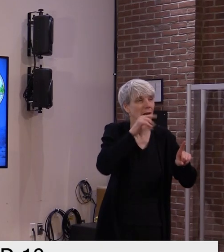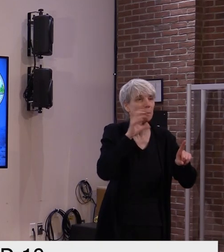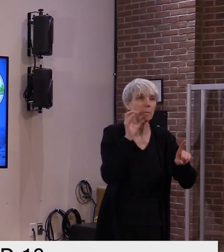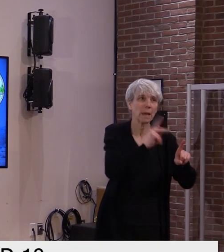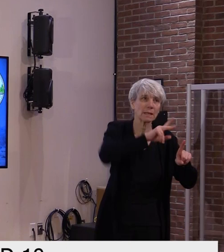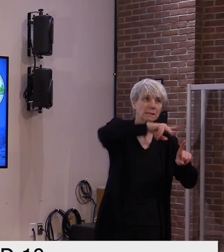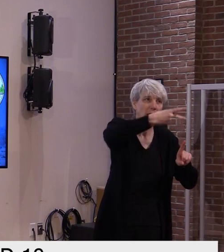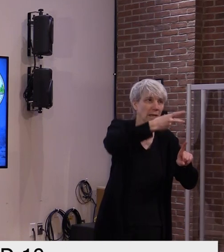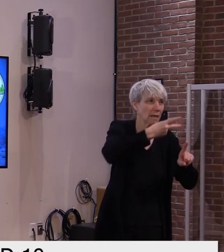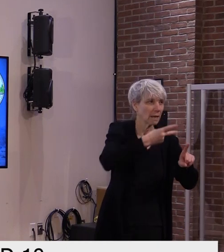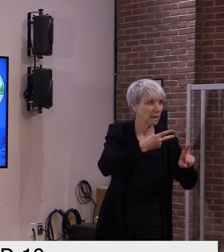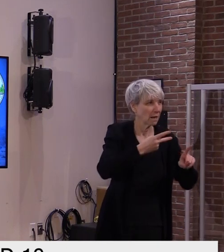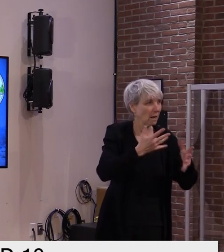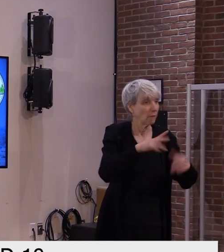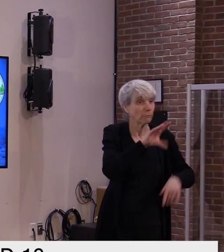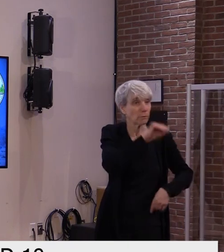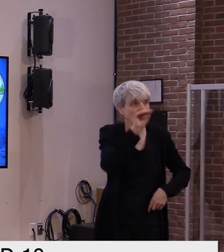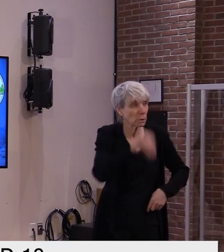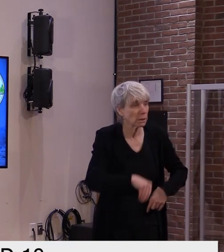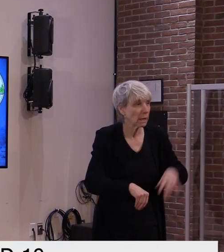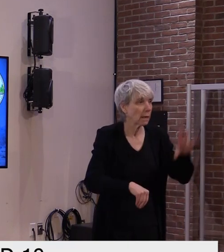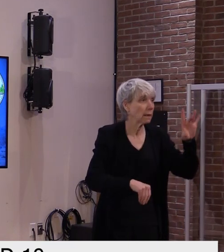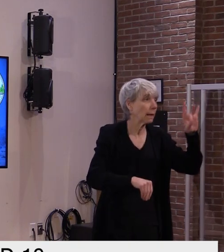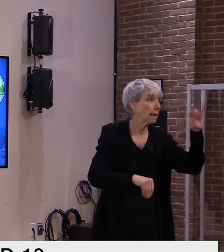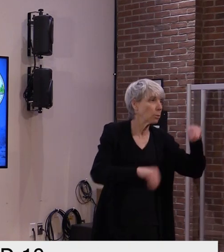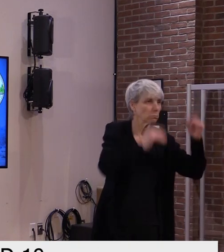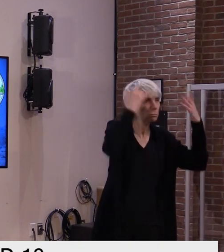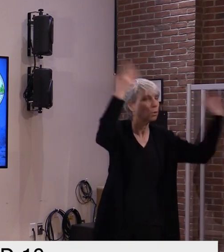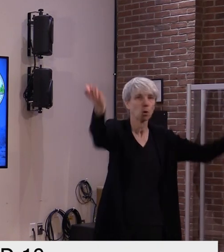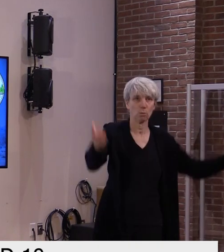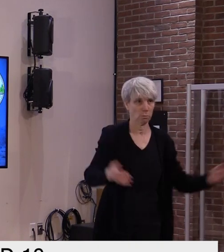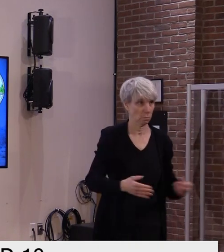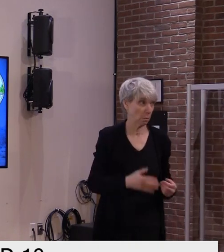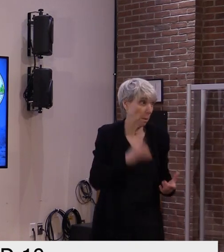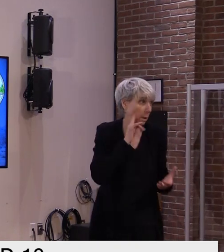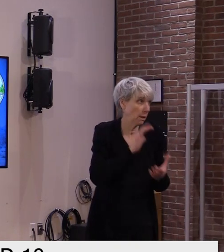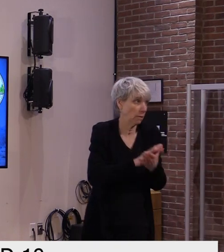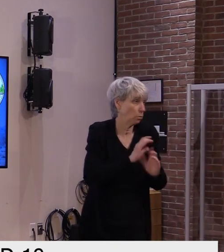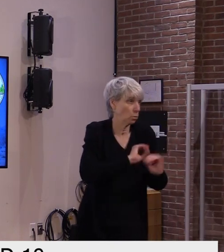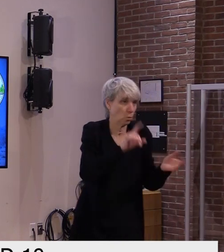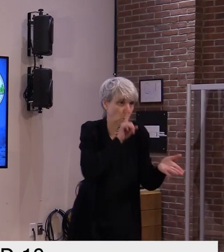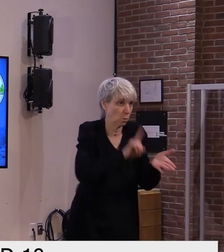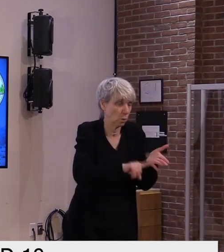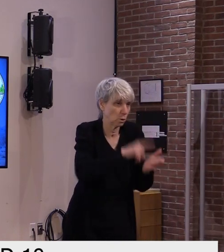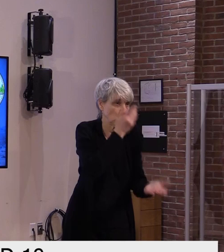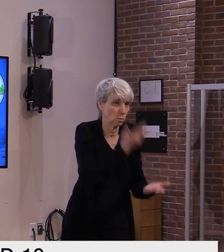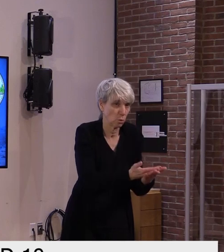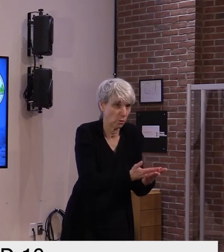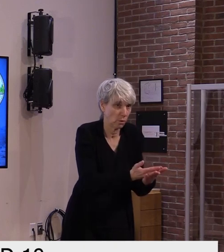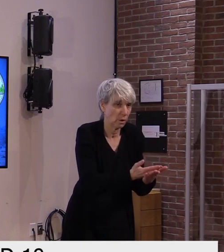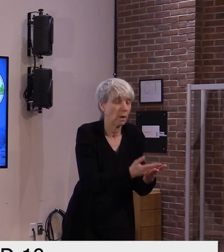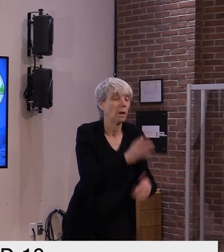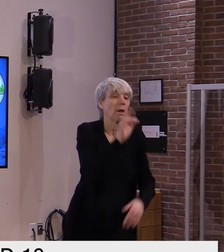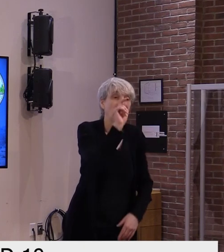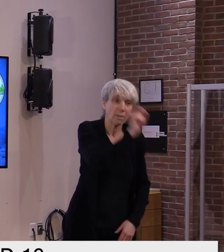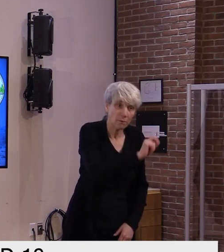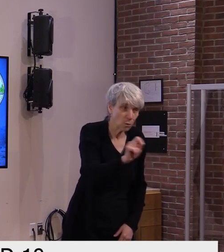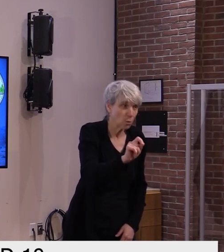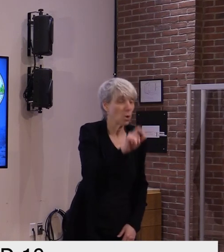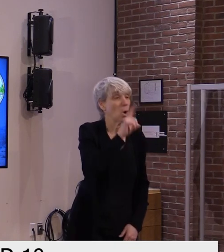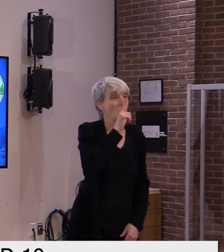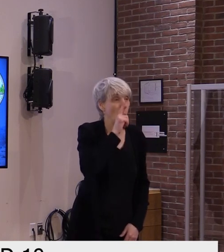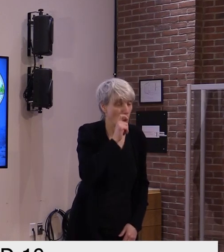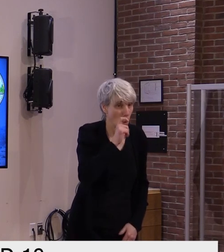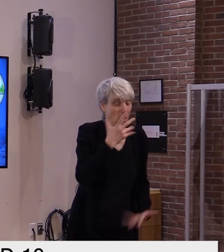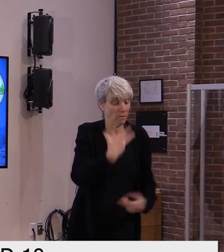that's why we would like to, if we're able to, continue to advocate for everyone that that